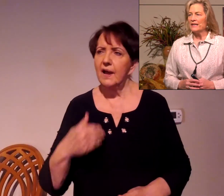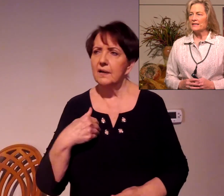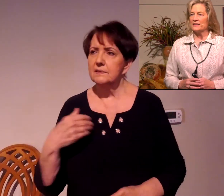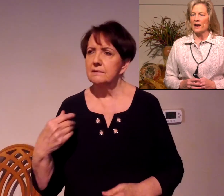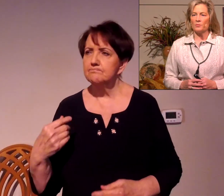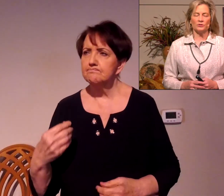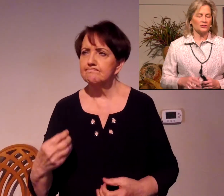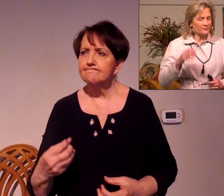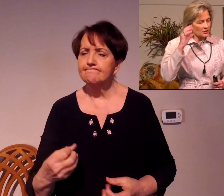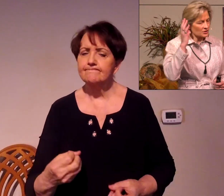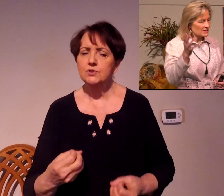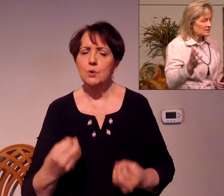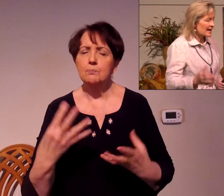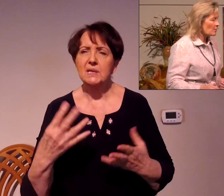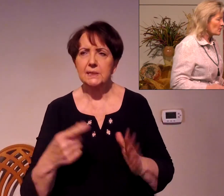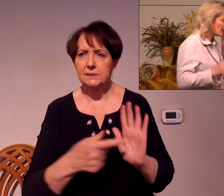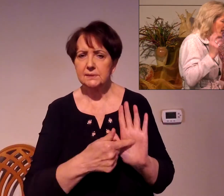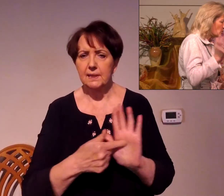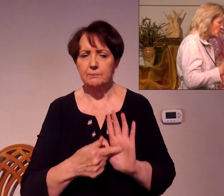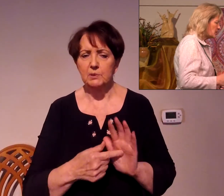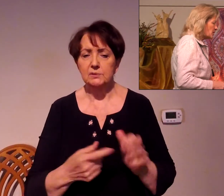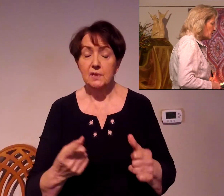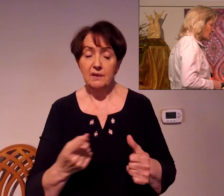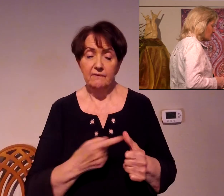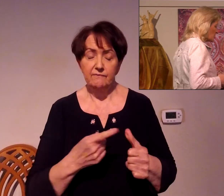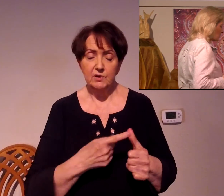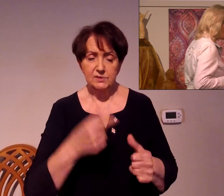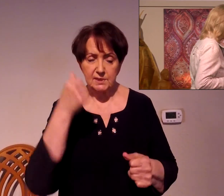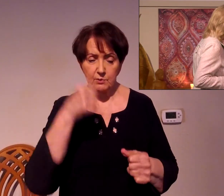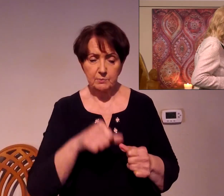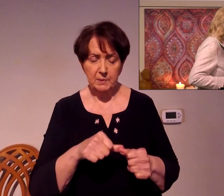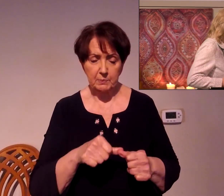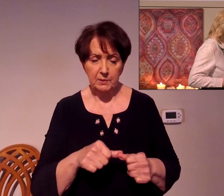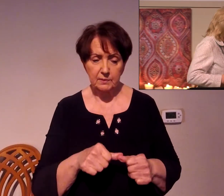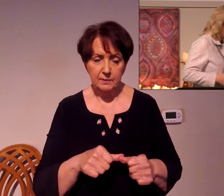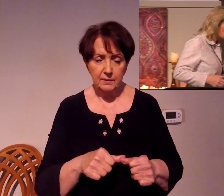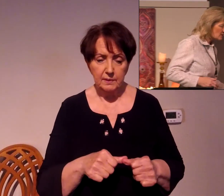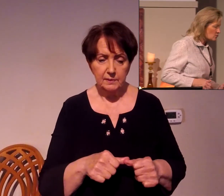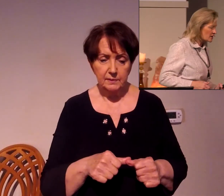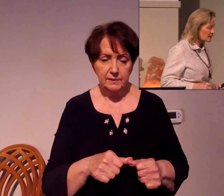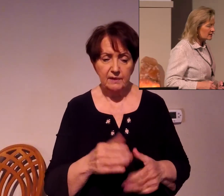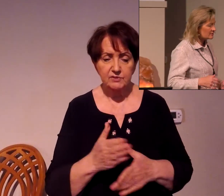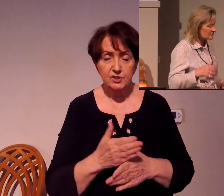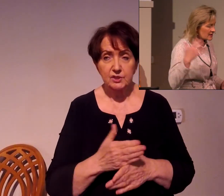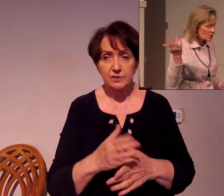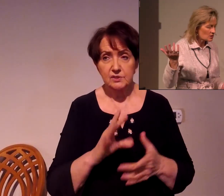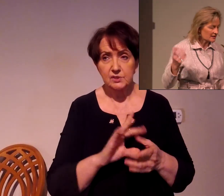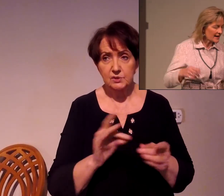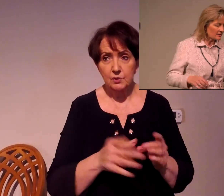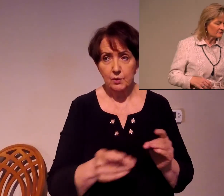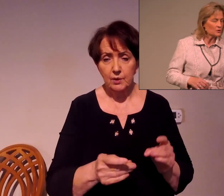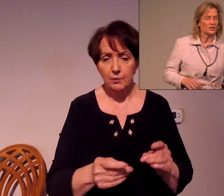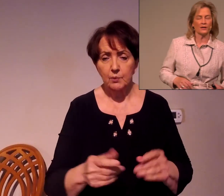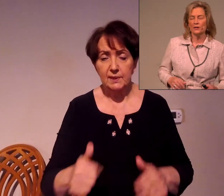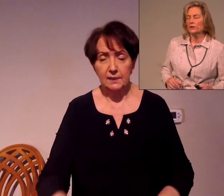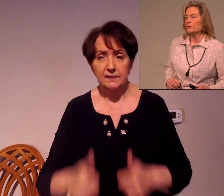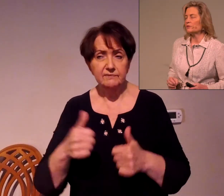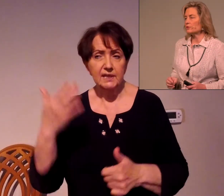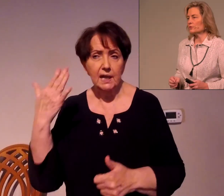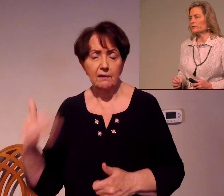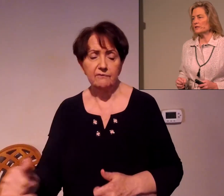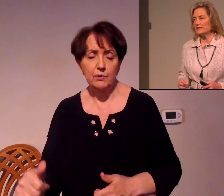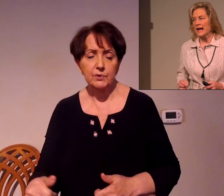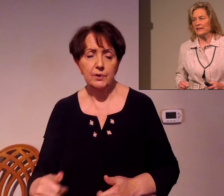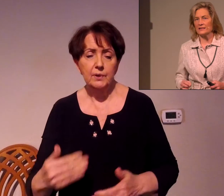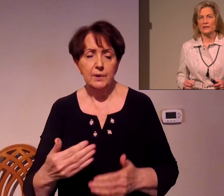so many examples. The first example that I really knew, and I've shared the story sometimes, is when I lived in Oakland, California,